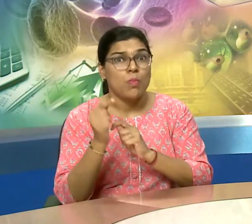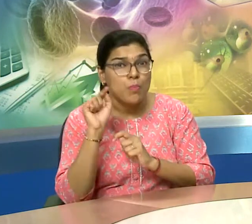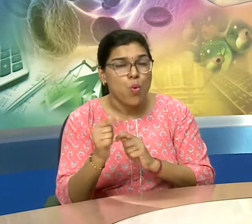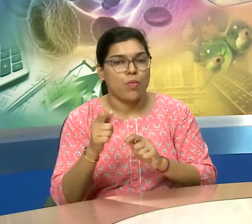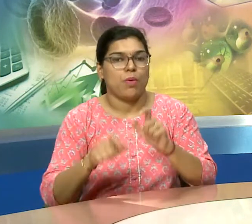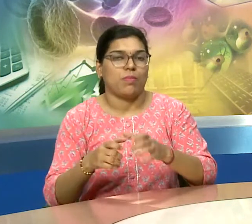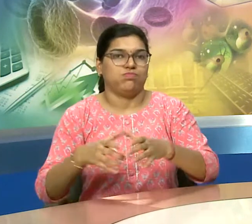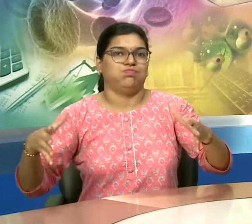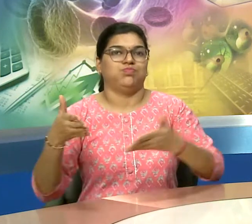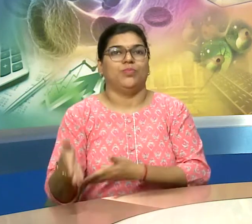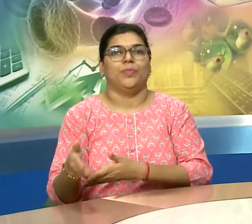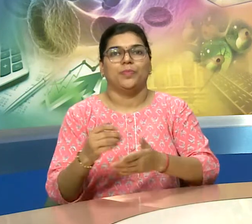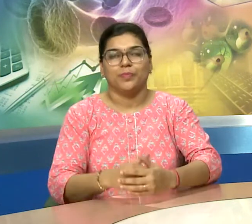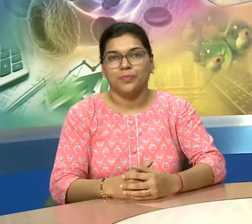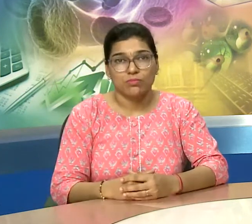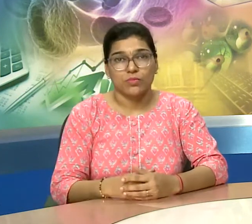to be fulfilled.